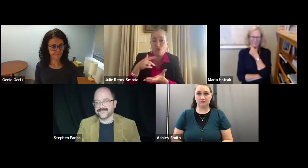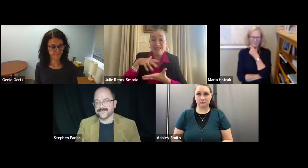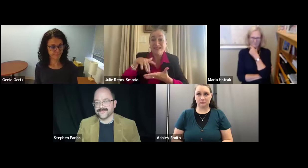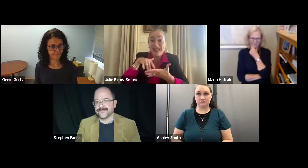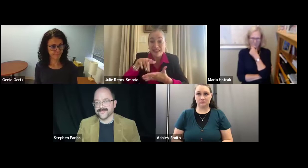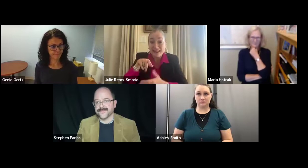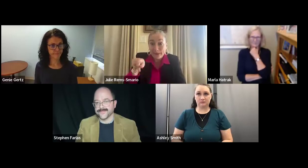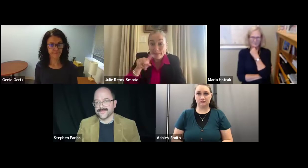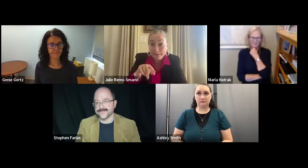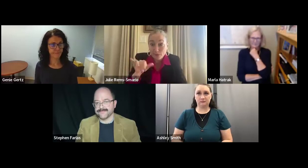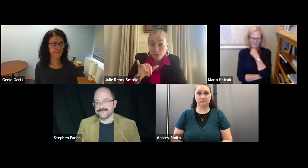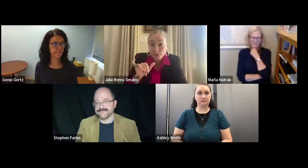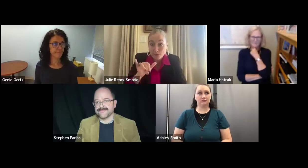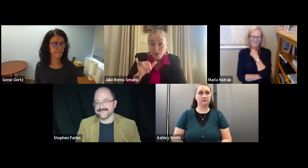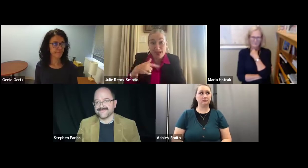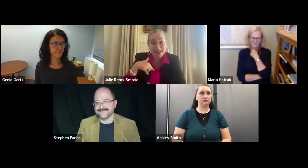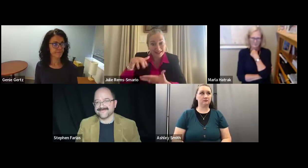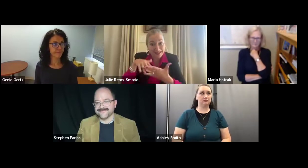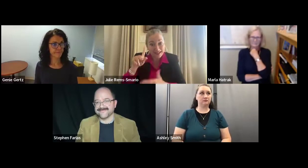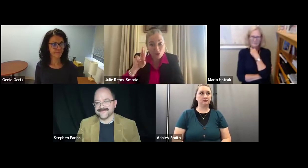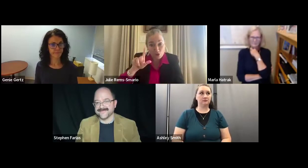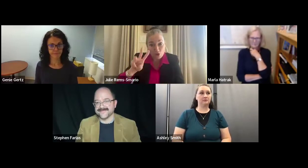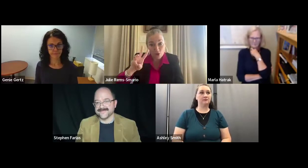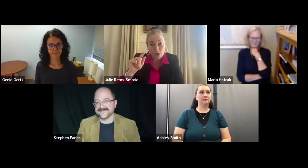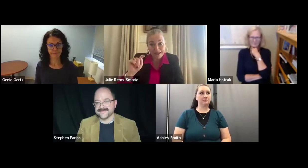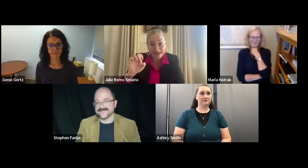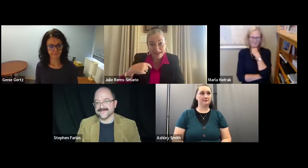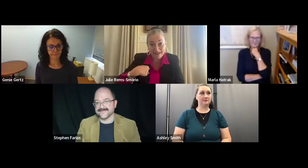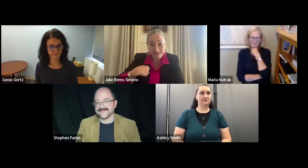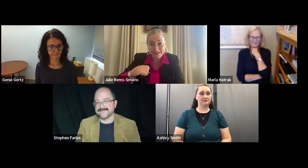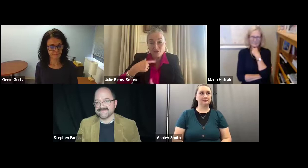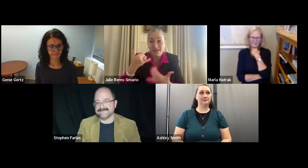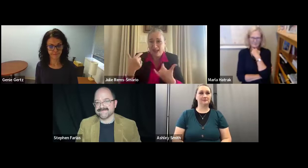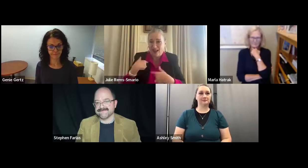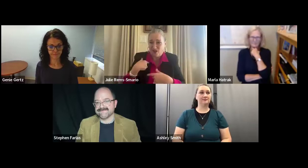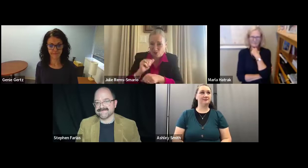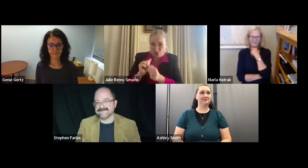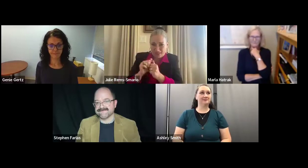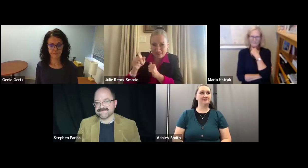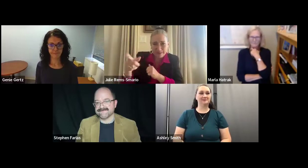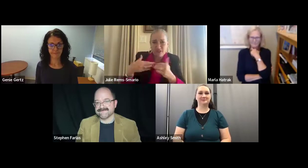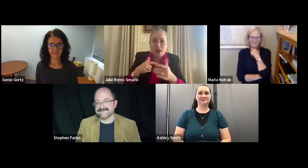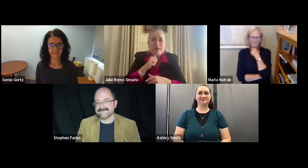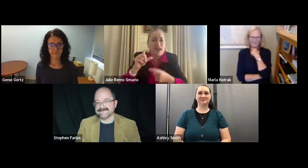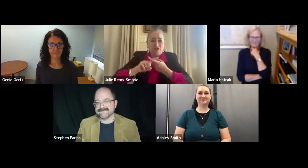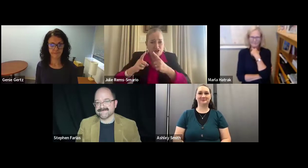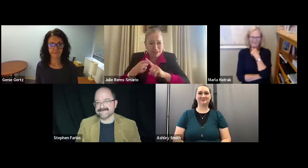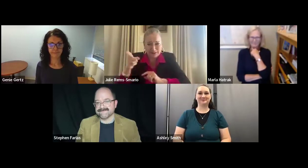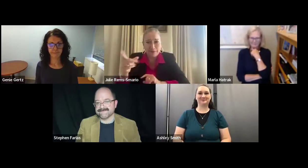and we need to be meeting with them. You need to study them. You need to know who they are. And that's what I did in my approach. Even though